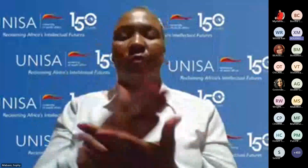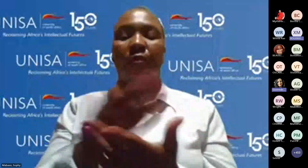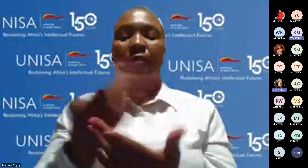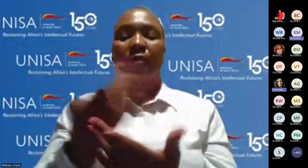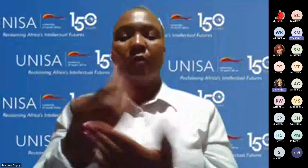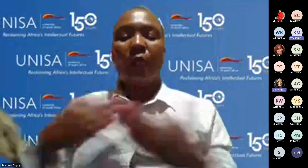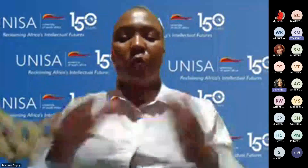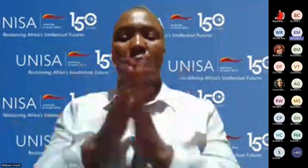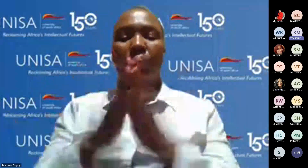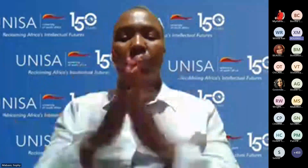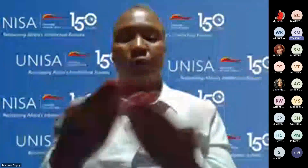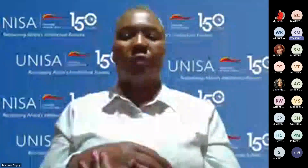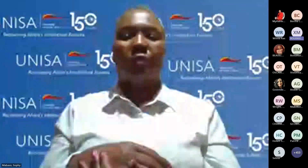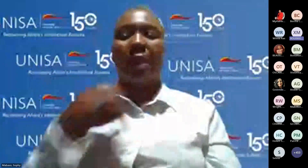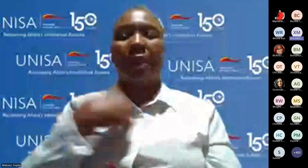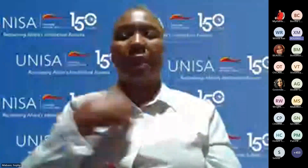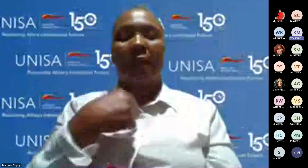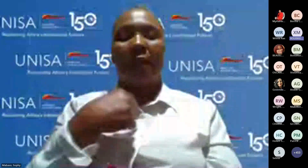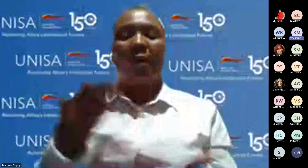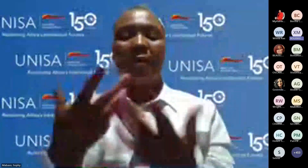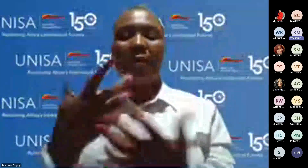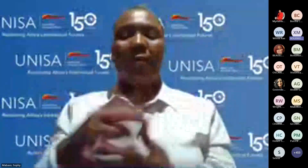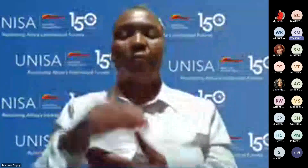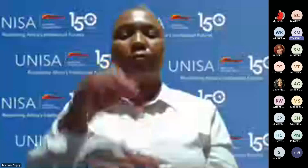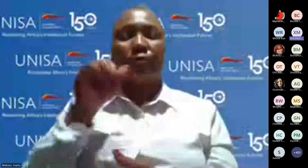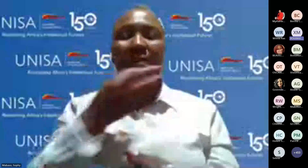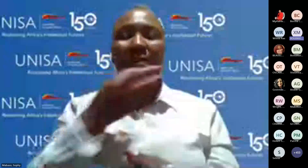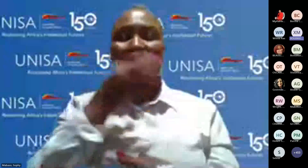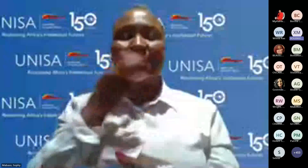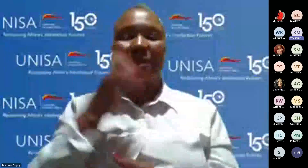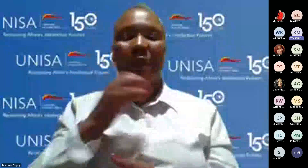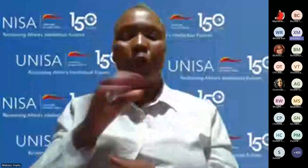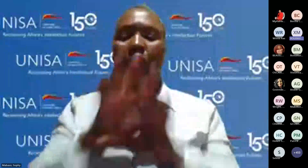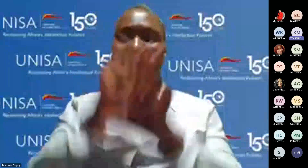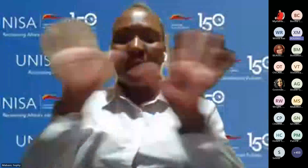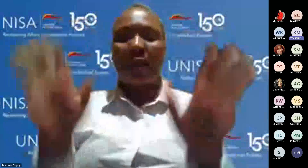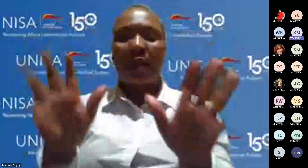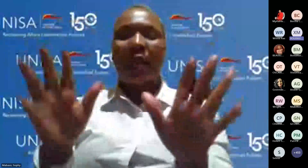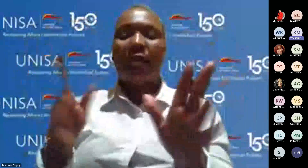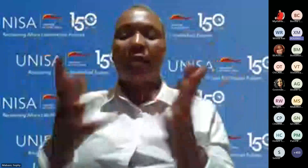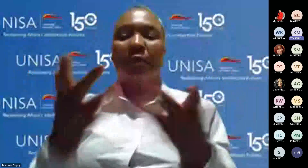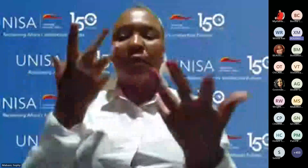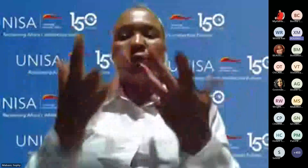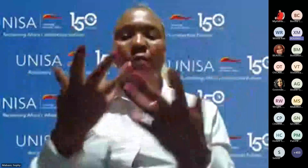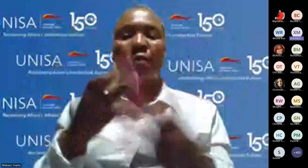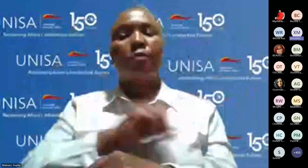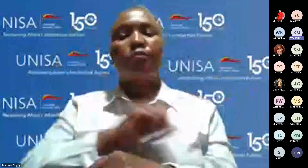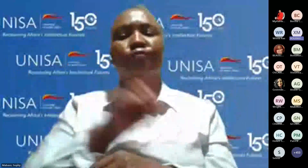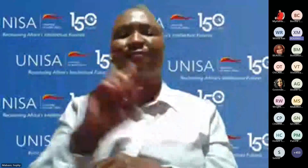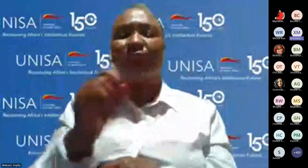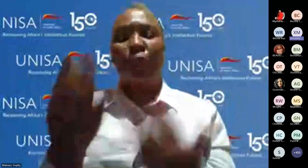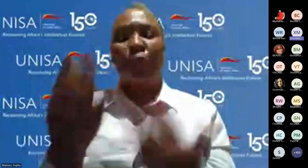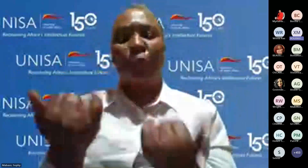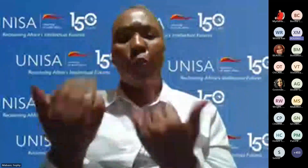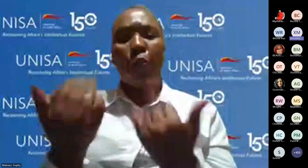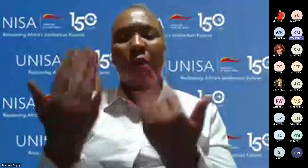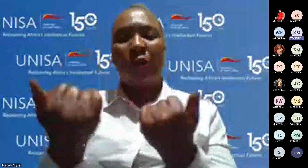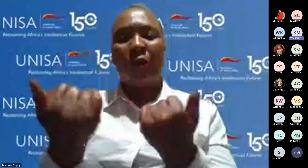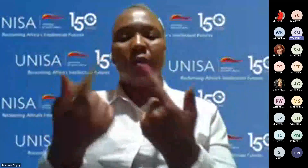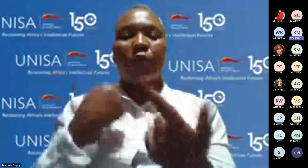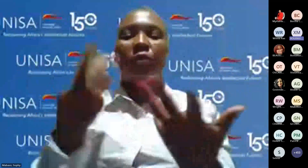book. I must say I'm still not yet clear in terms of what is expected